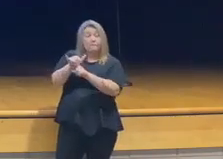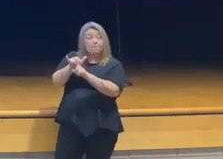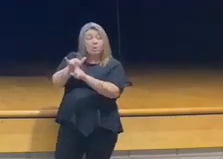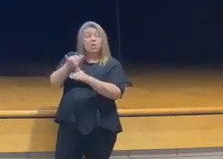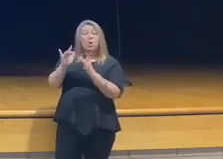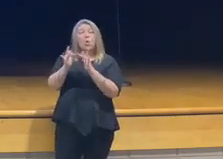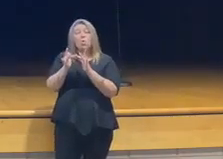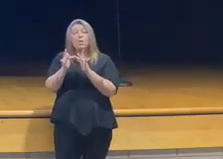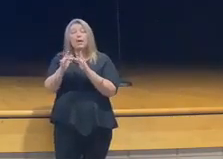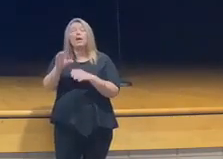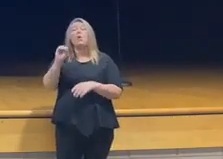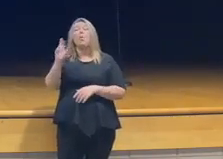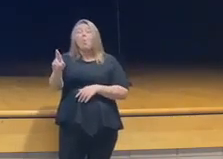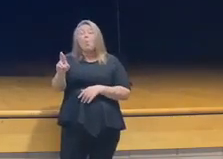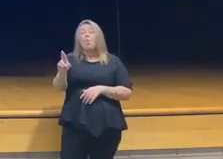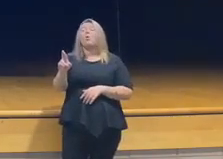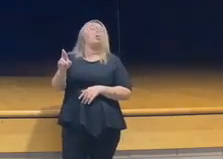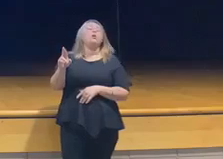they're being